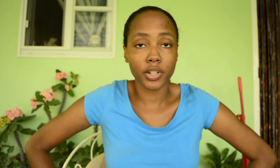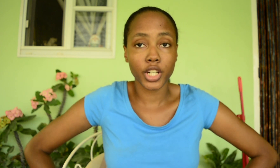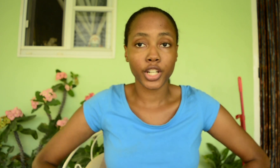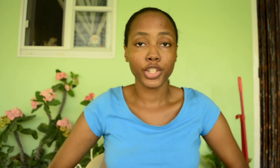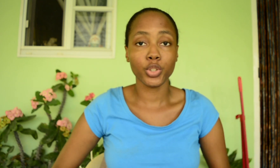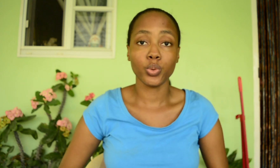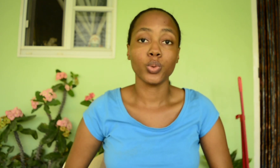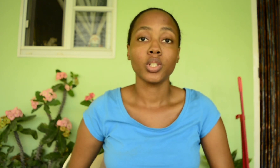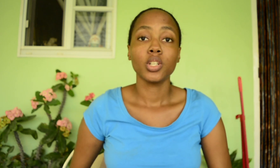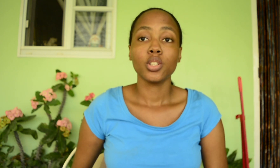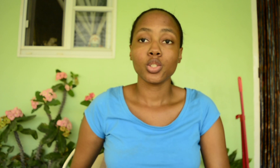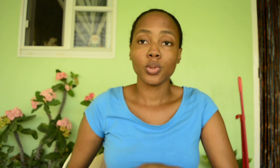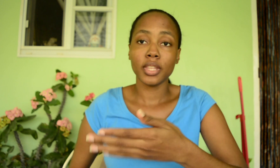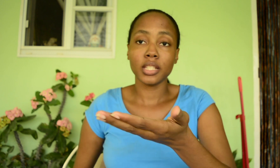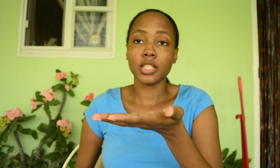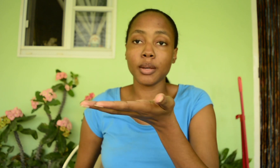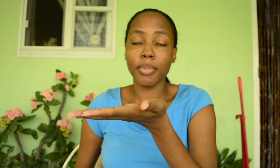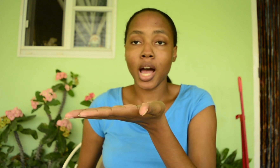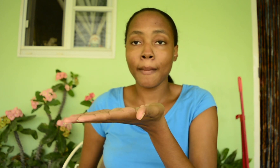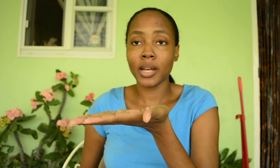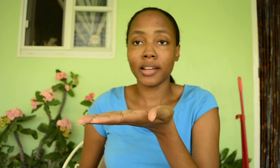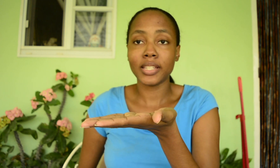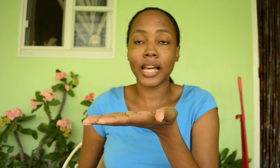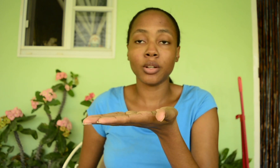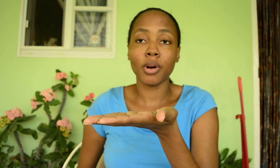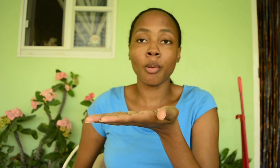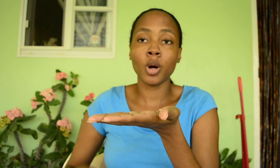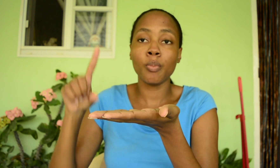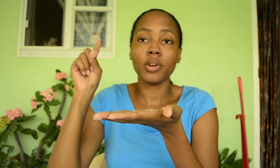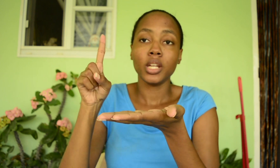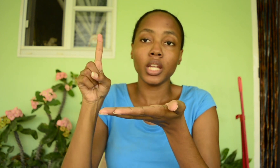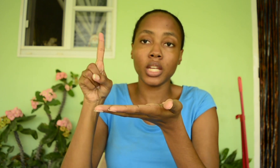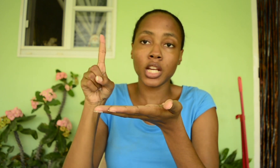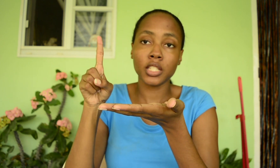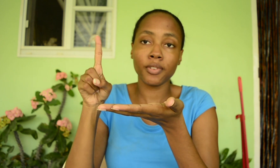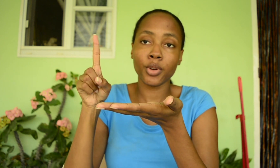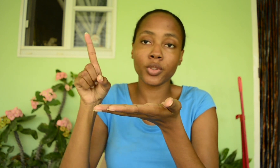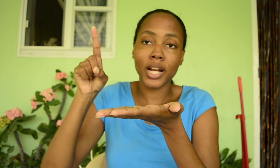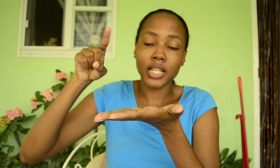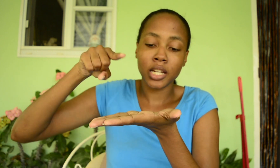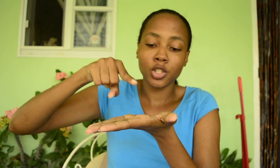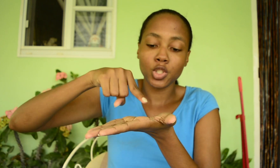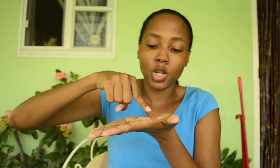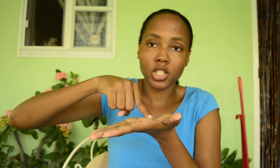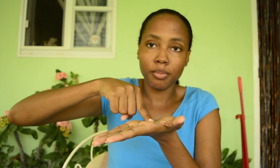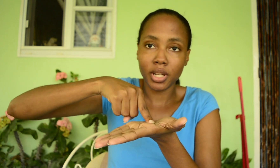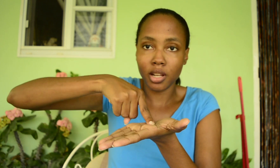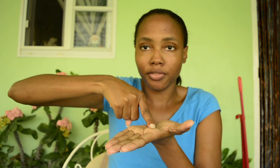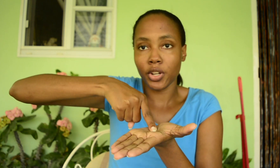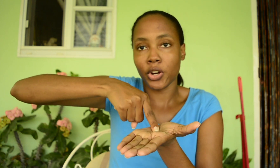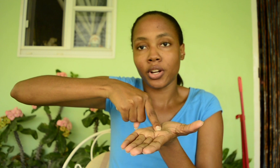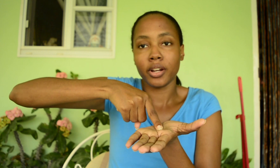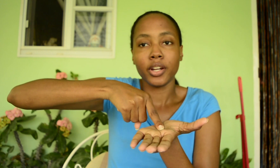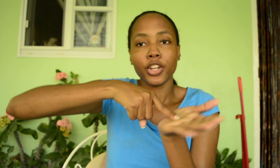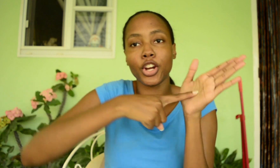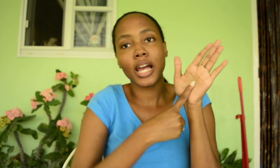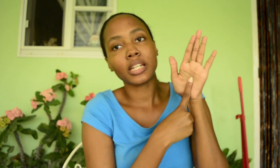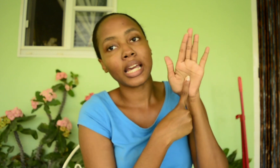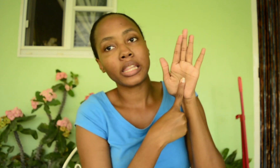deliver you. So this palm, your left hand palm up, index finger at the right hand, and you touch the middle of your hand like